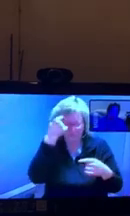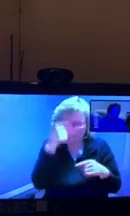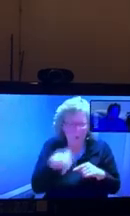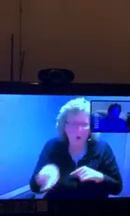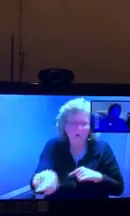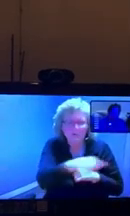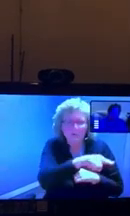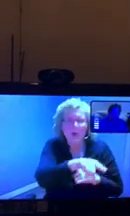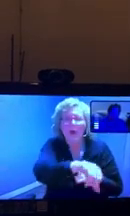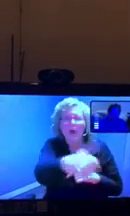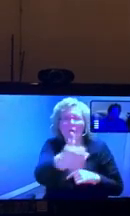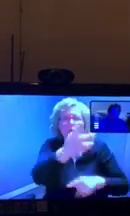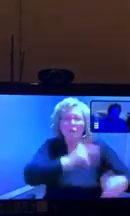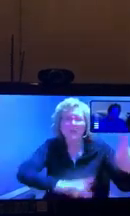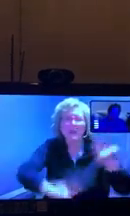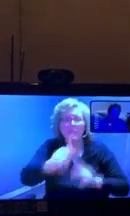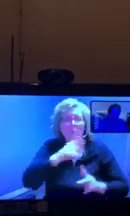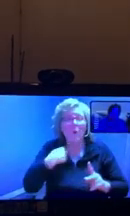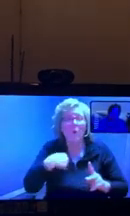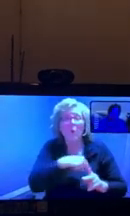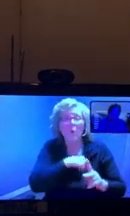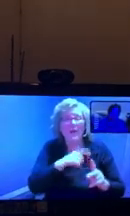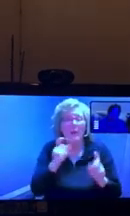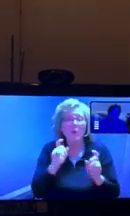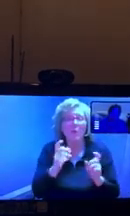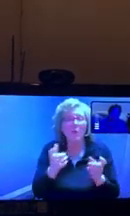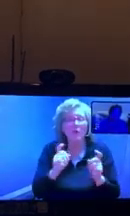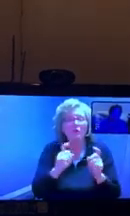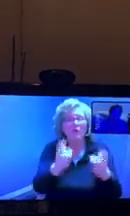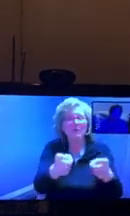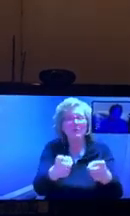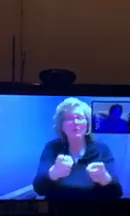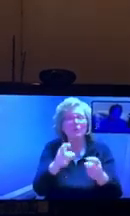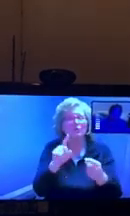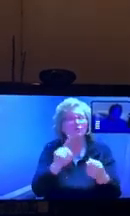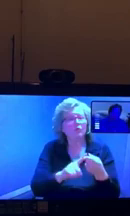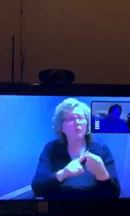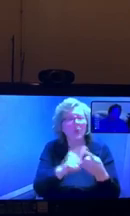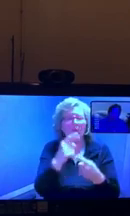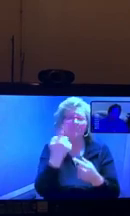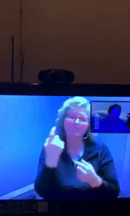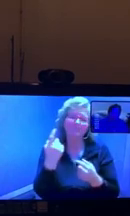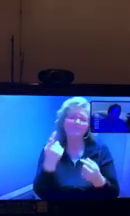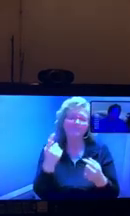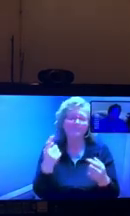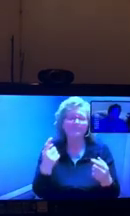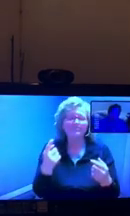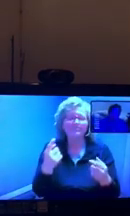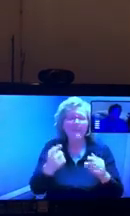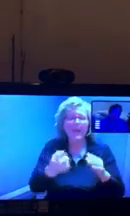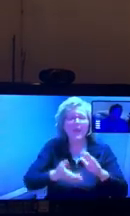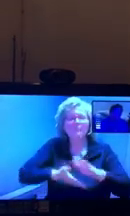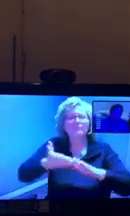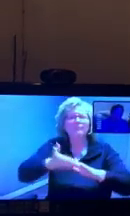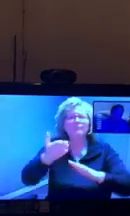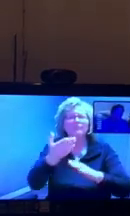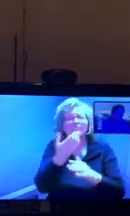campaign, to a crusade, to a mission of creating $1 billion so that we can help people